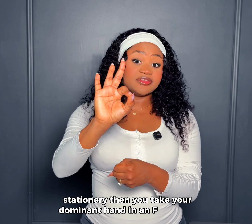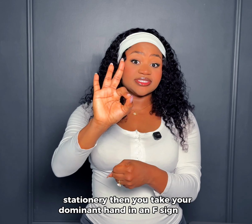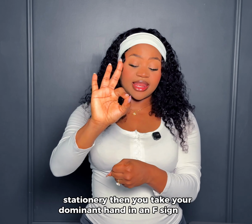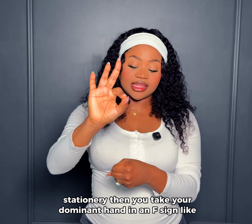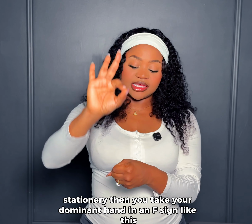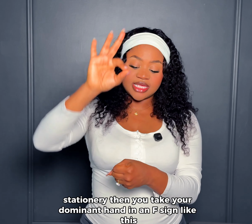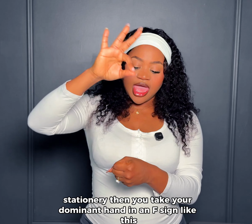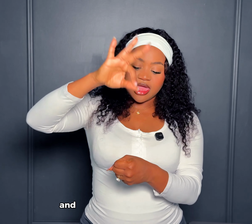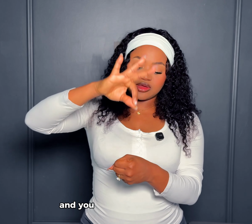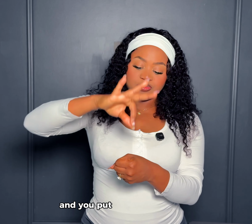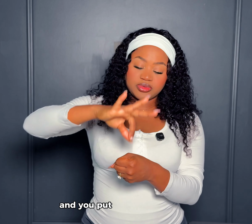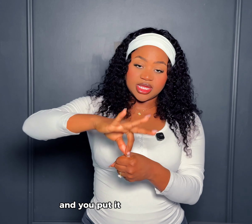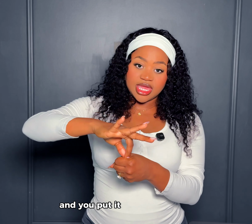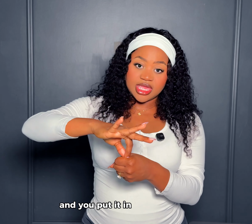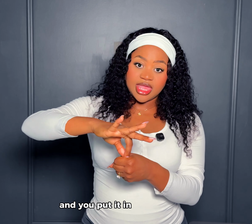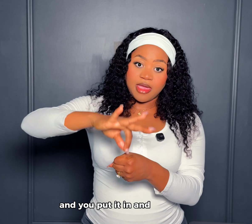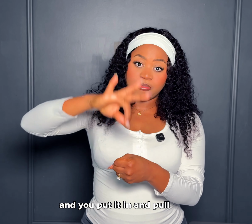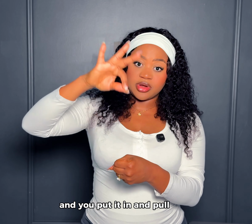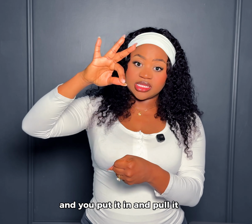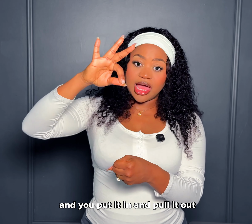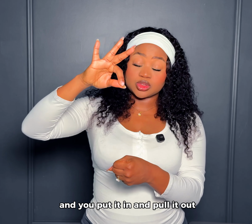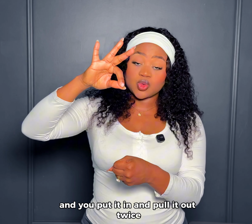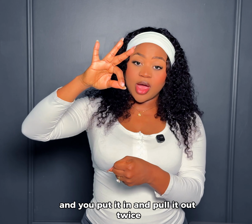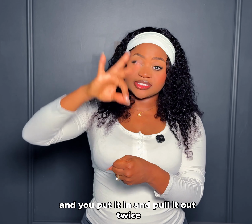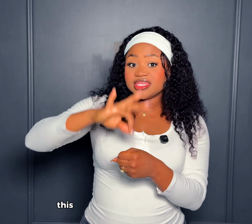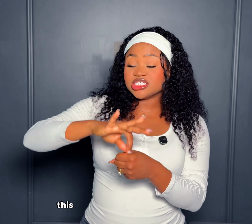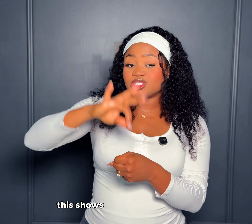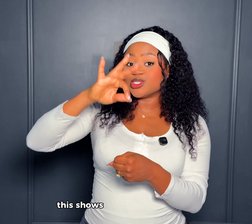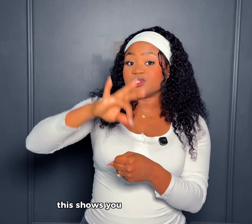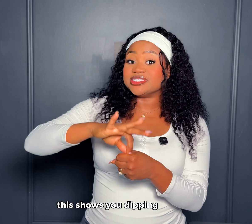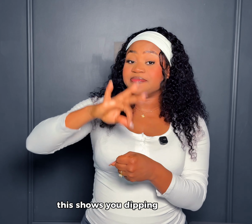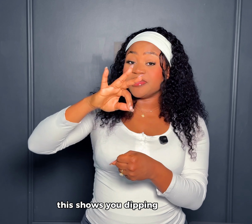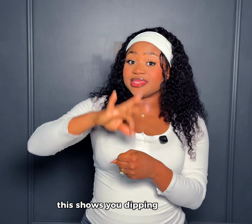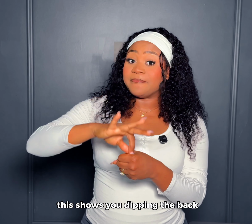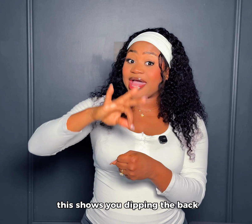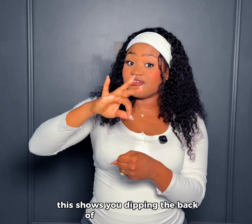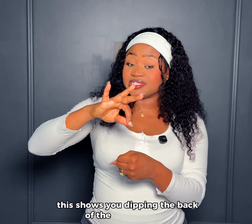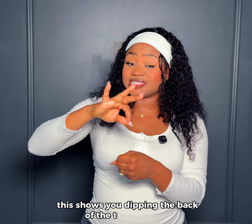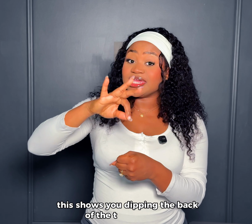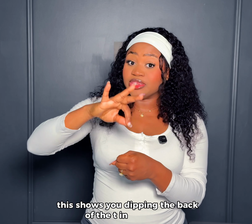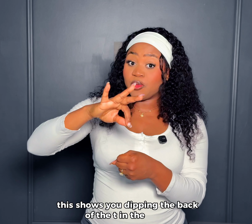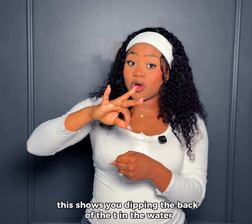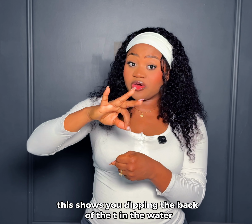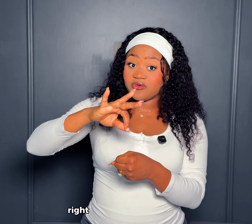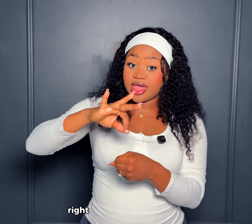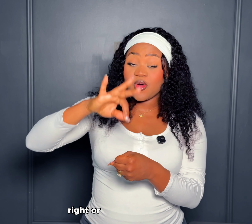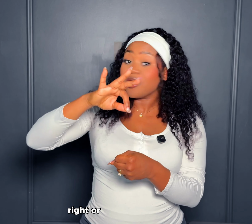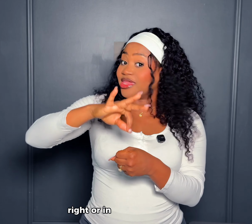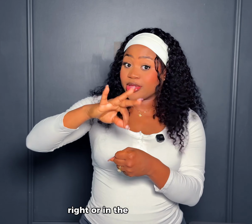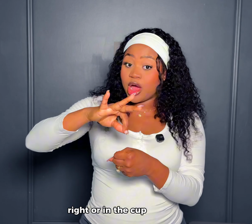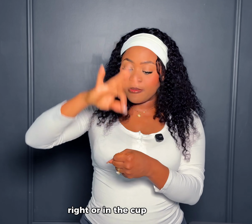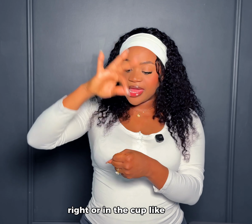sign like this and you put it in and pull it out twice. This shows you dipping the back of the tea in the water, right? Or in the cup like